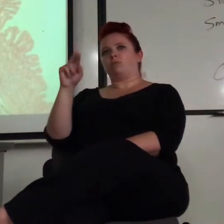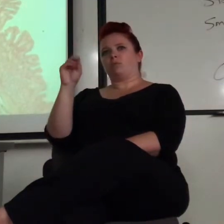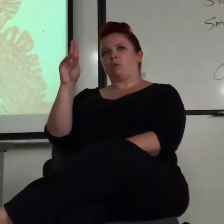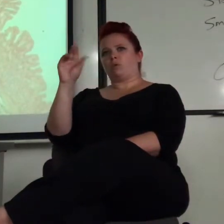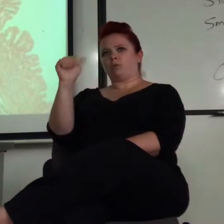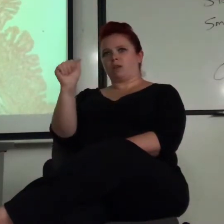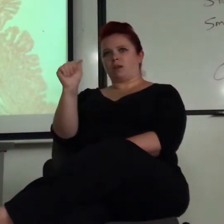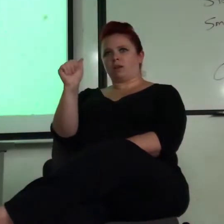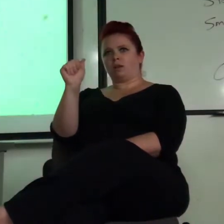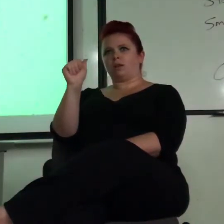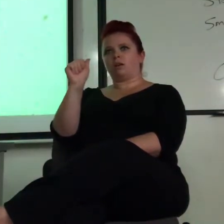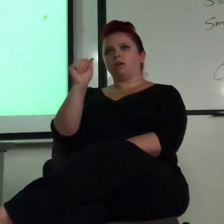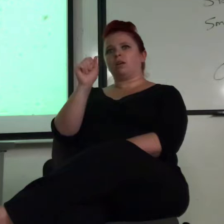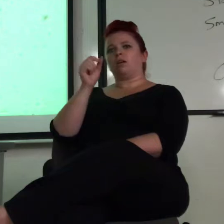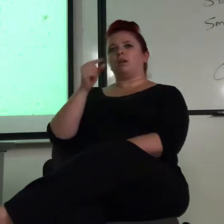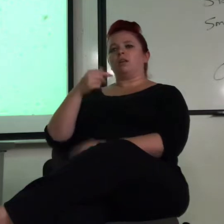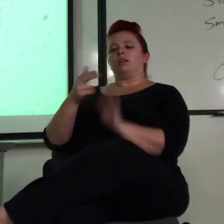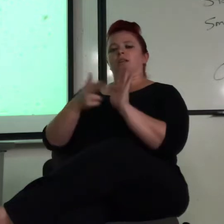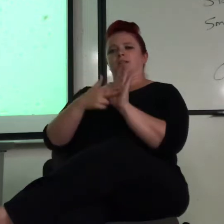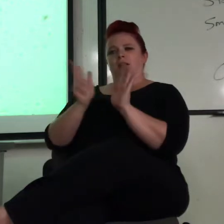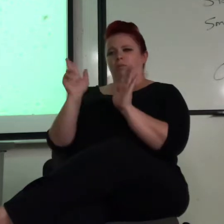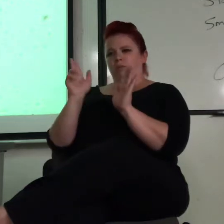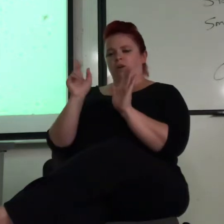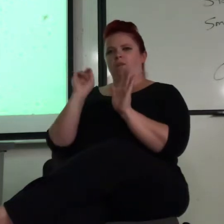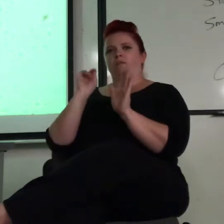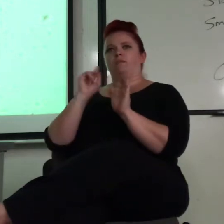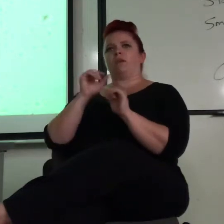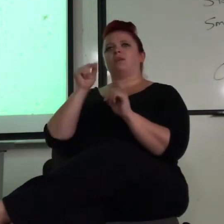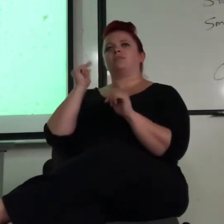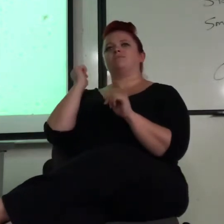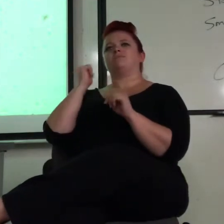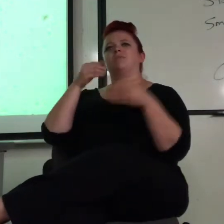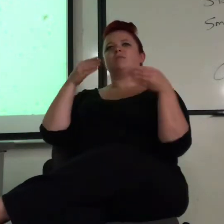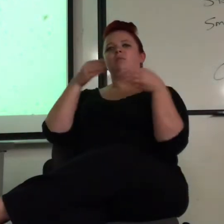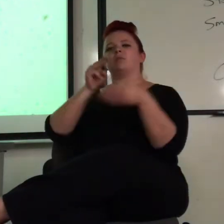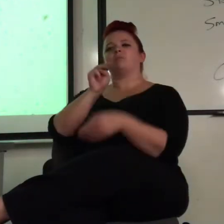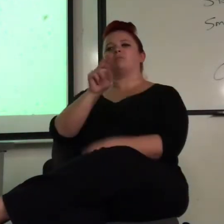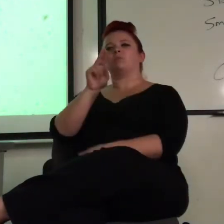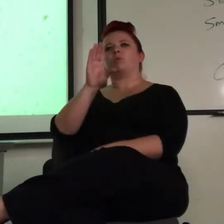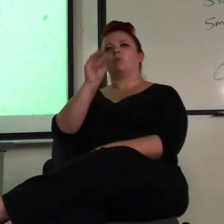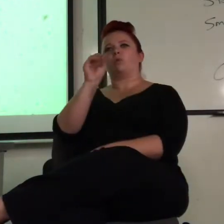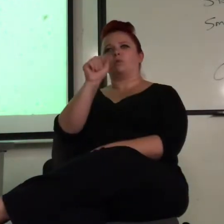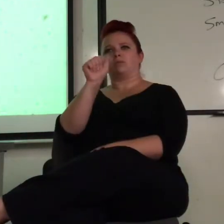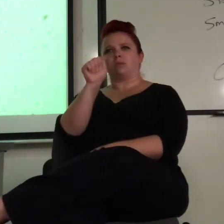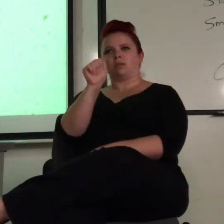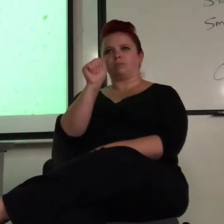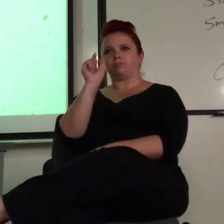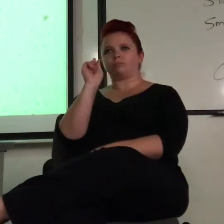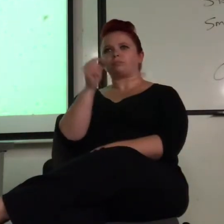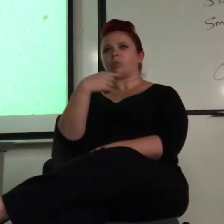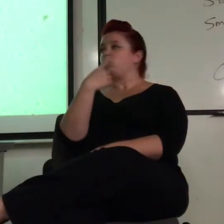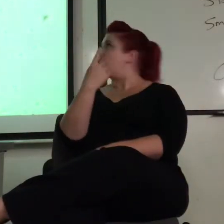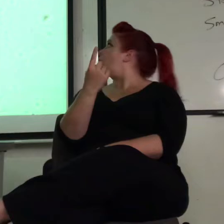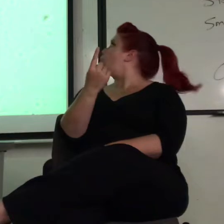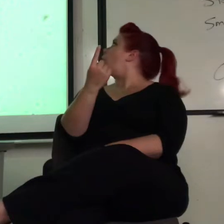There's unlabeled. This is focusing in on the mucosa. 1,